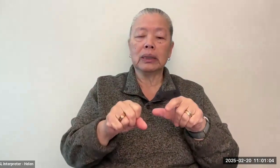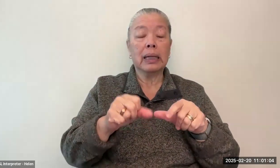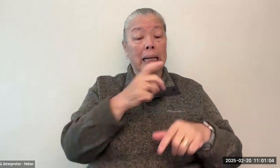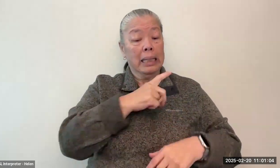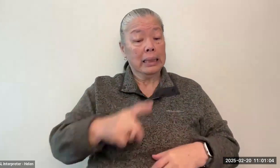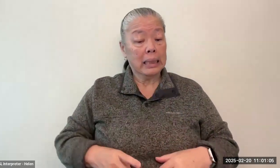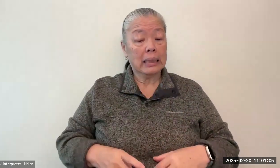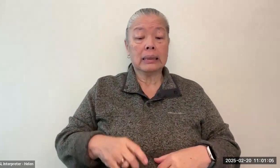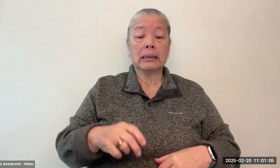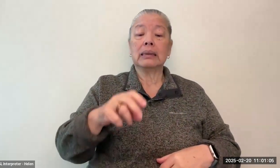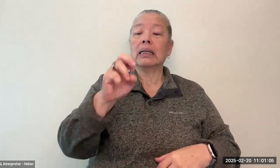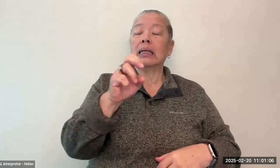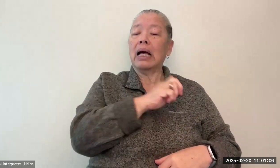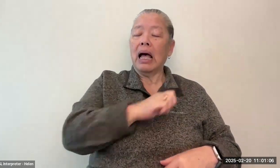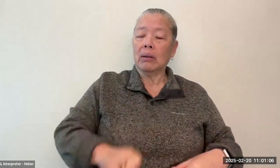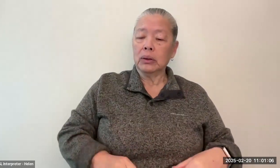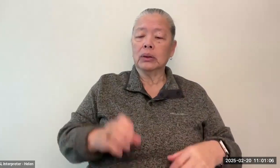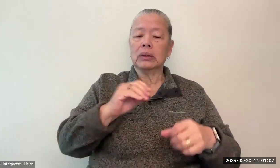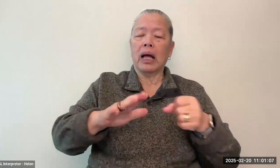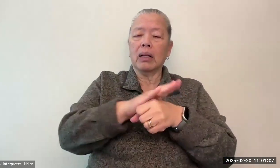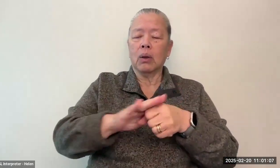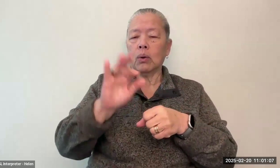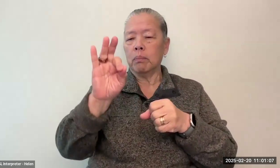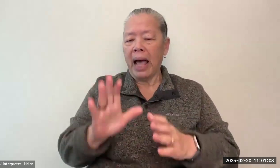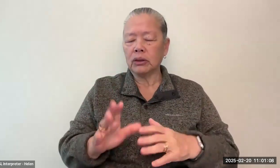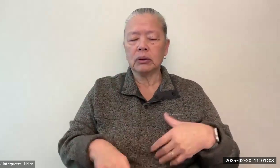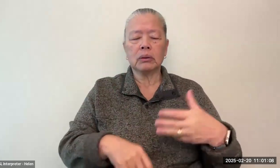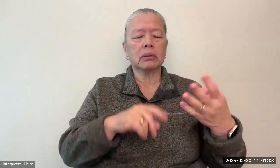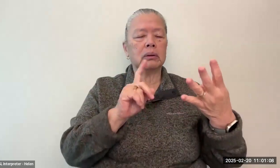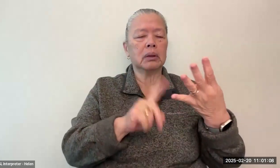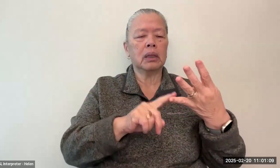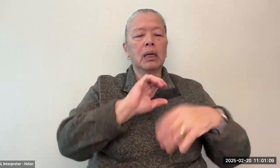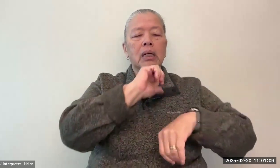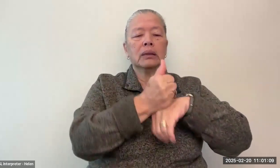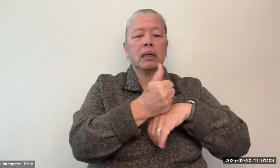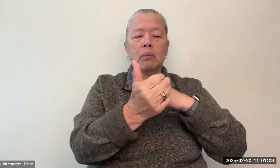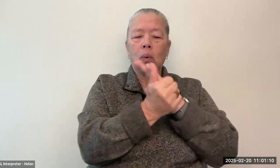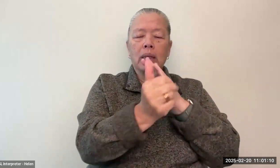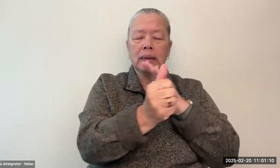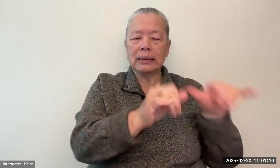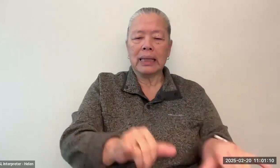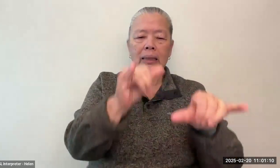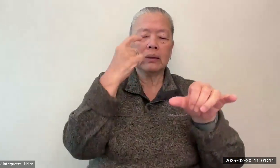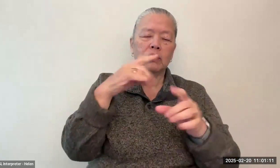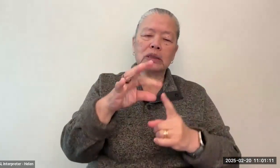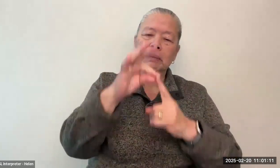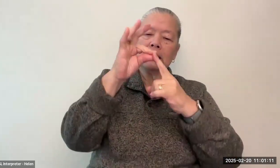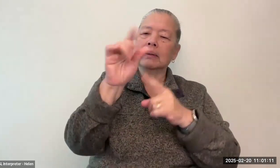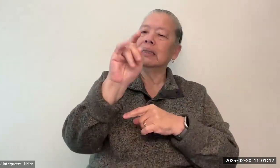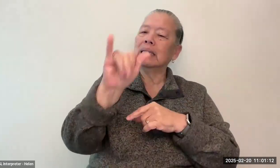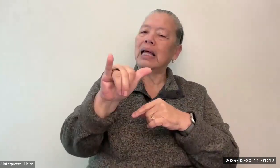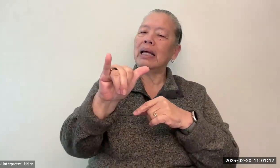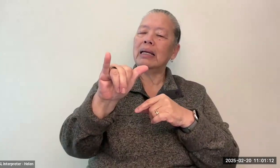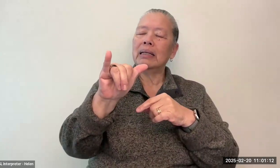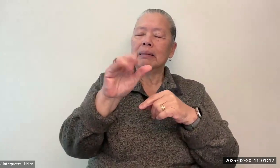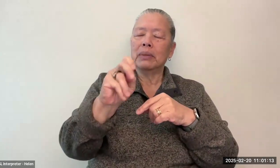pastors. Fourth, set the qualifications and standards for specialized lay ministries, such